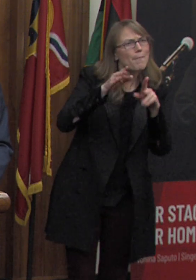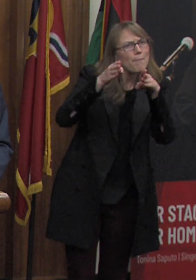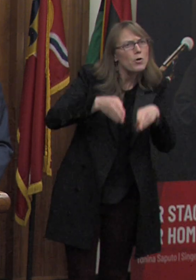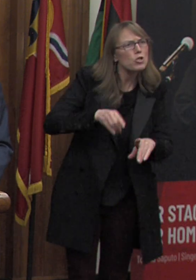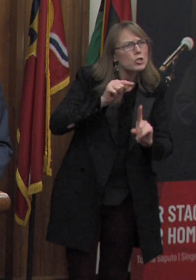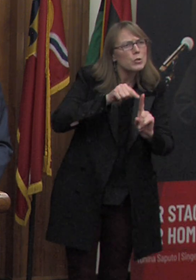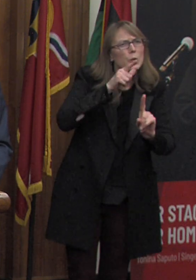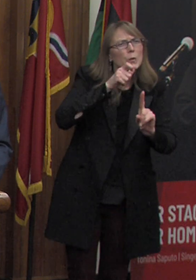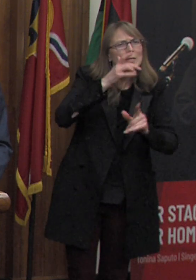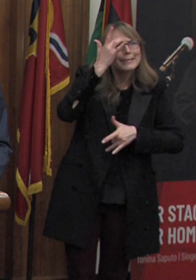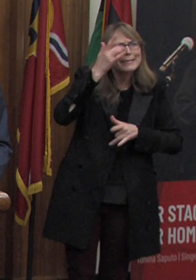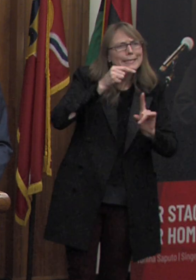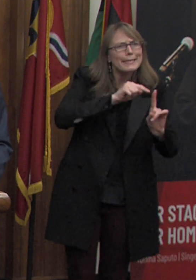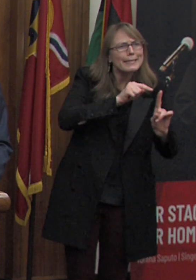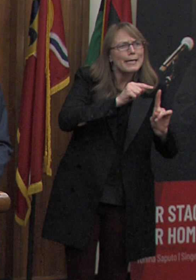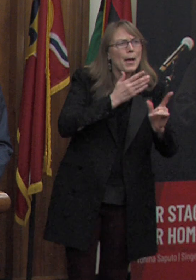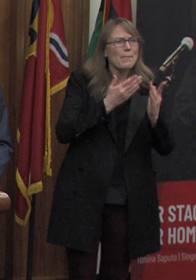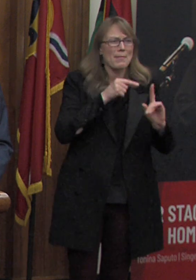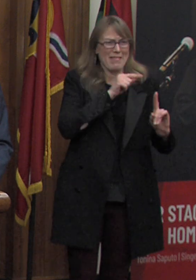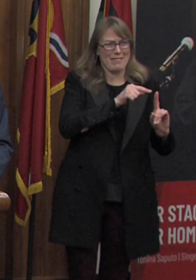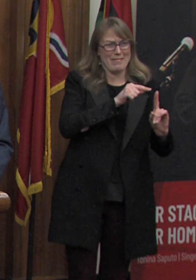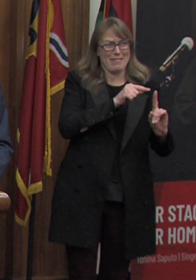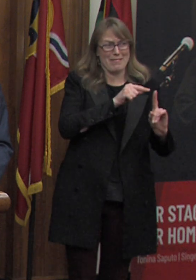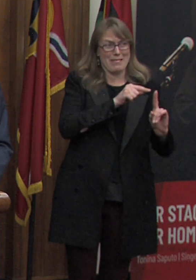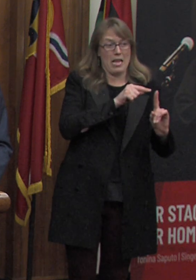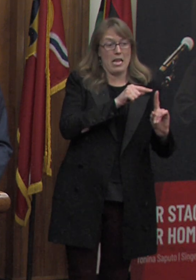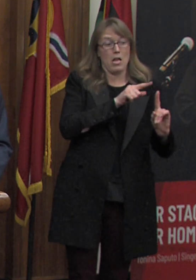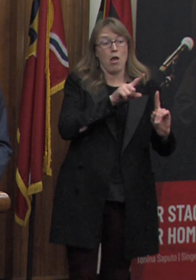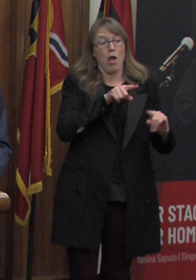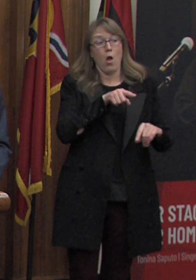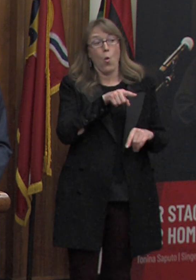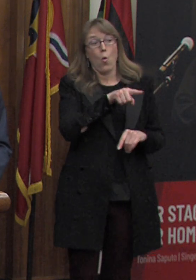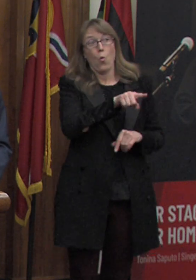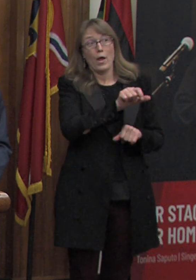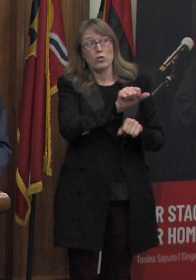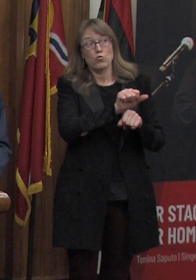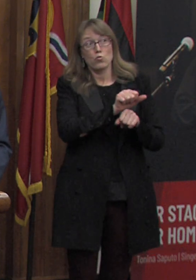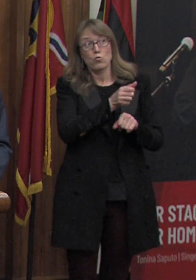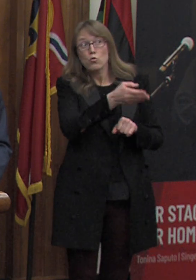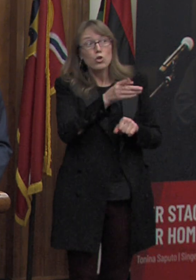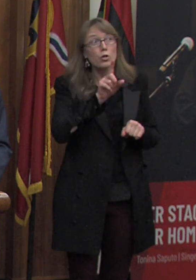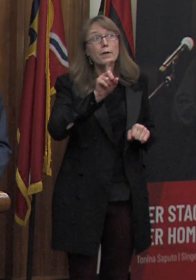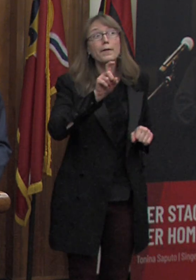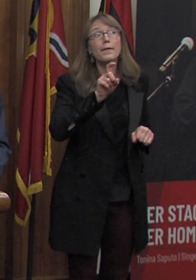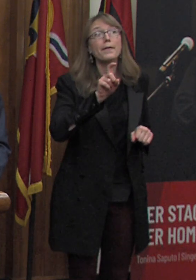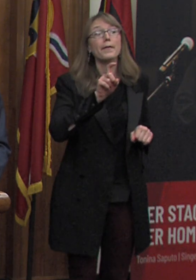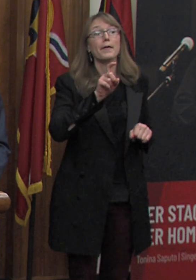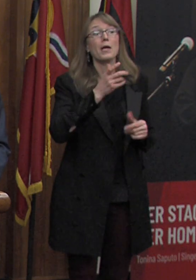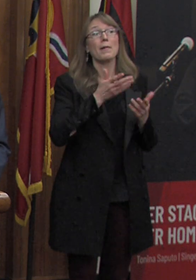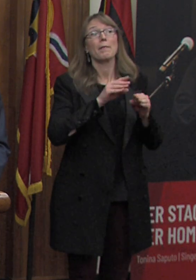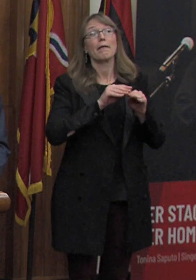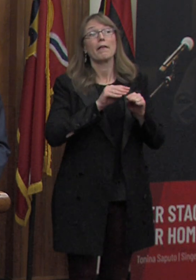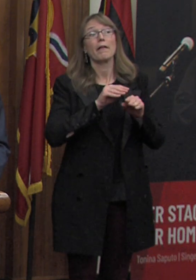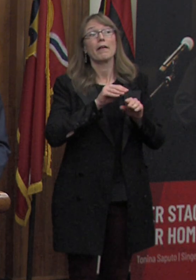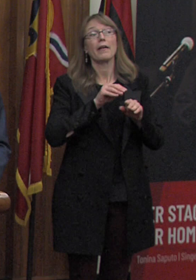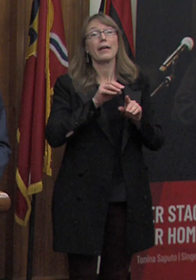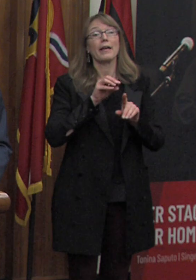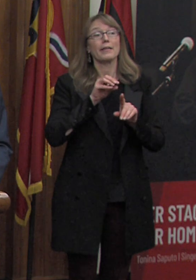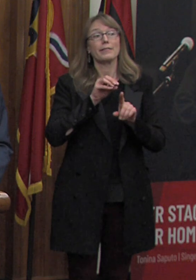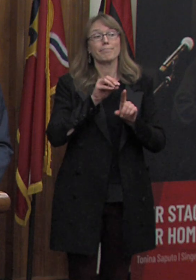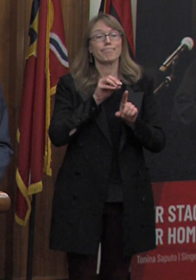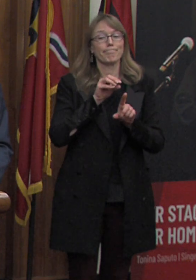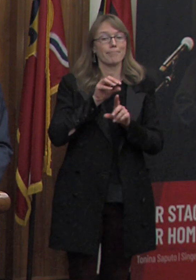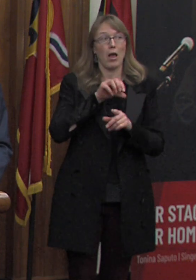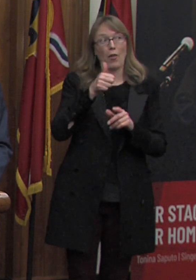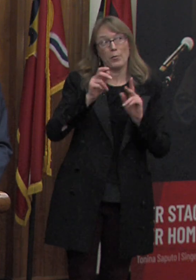this person might have gone to work and could have been exposed to other people. And then can you also elaborate if this is a male and